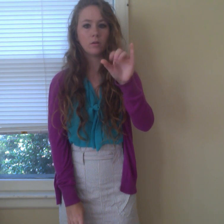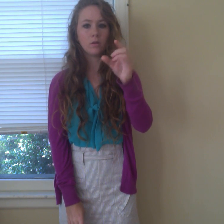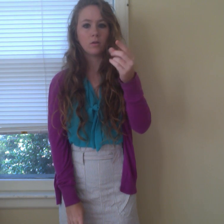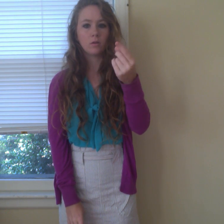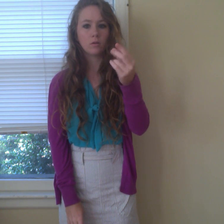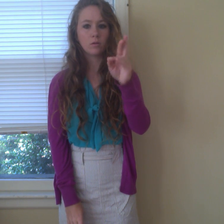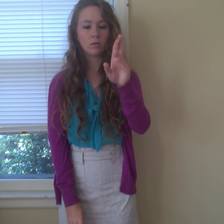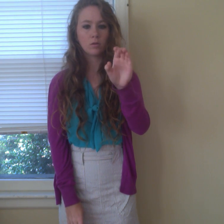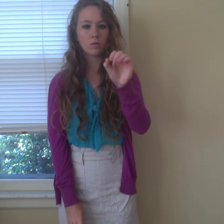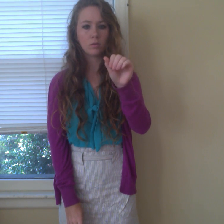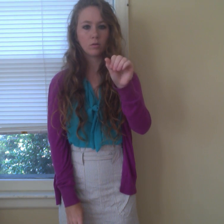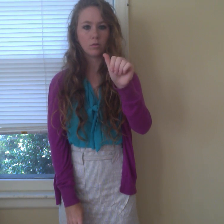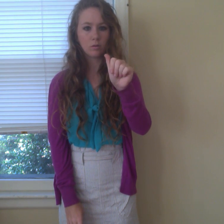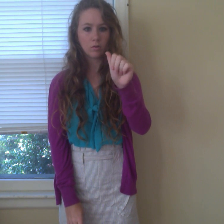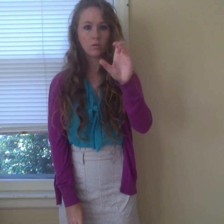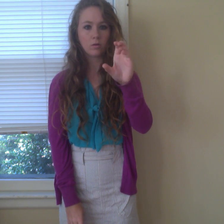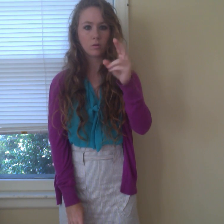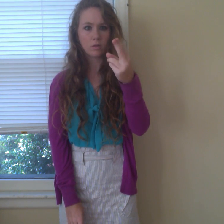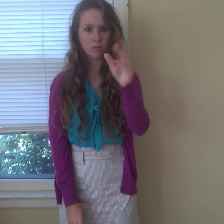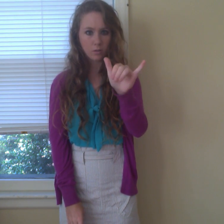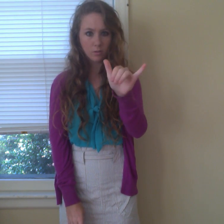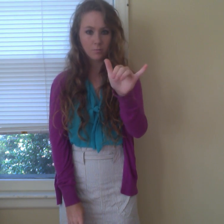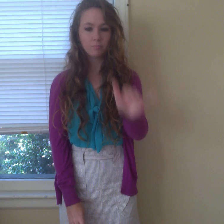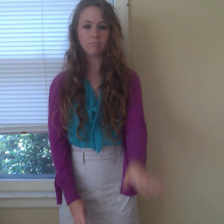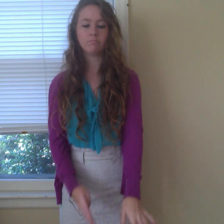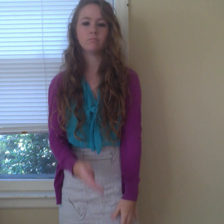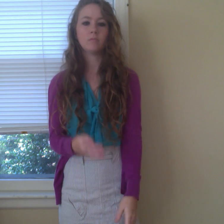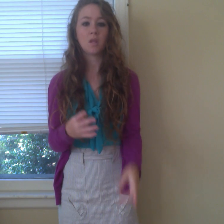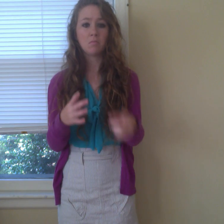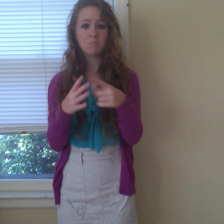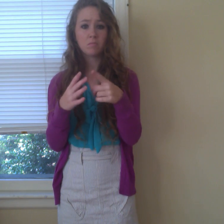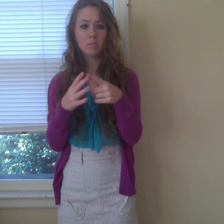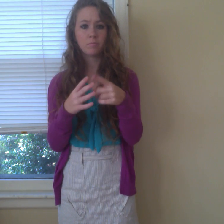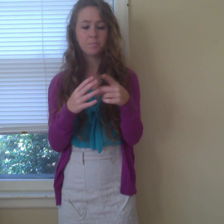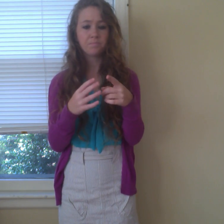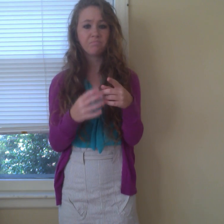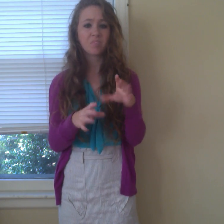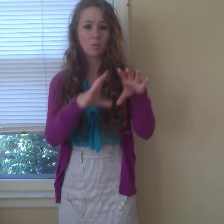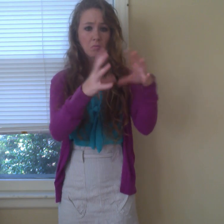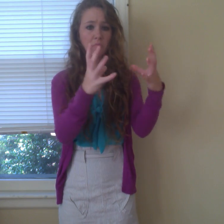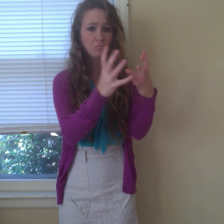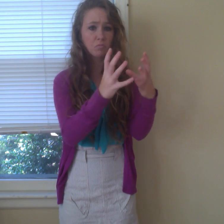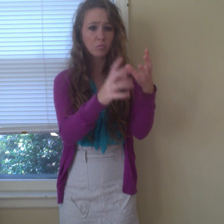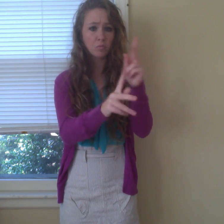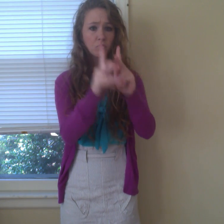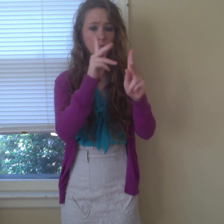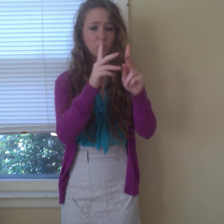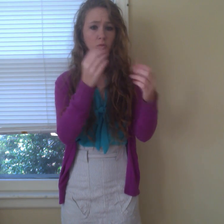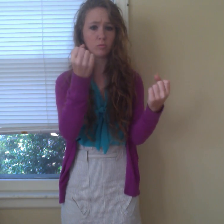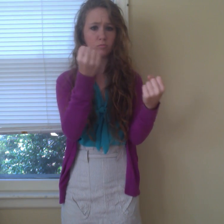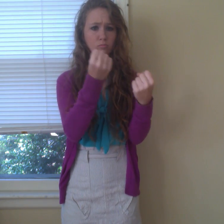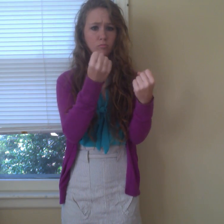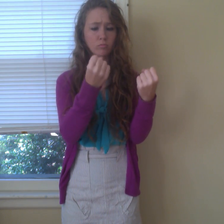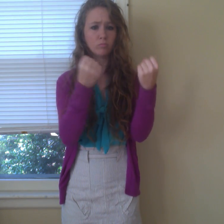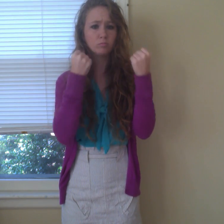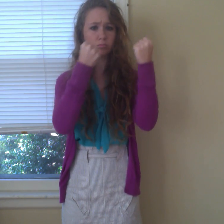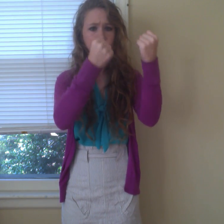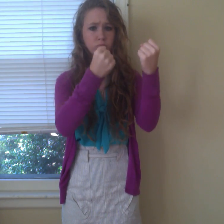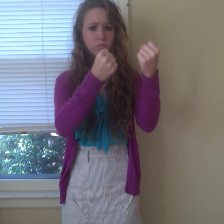therefore oligarchy remains. At the other end, we find anarchy, which means without government. Some people have looked over history